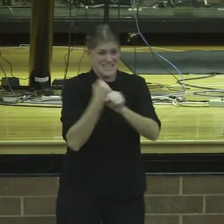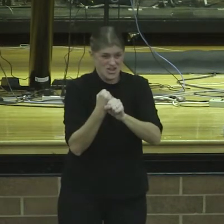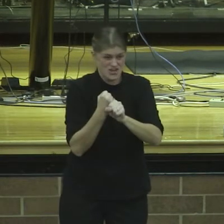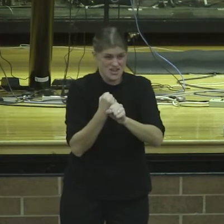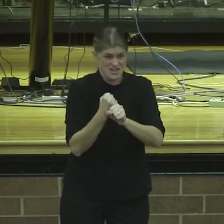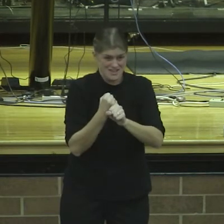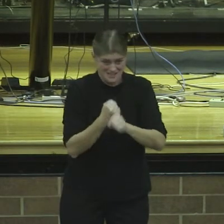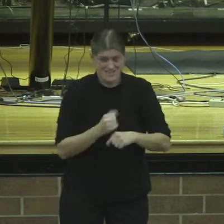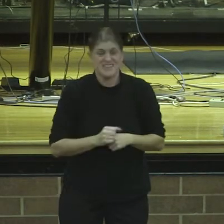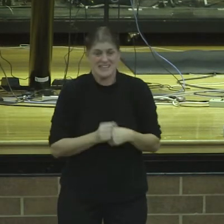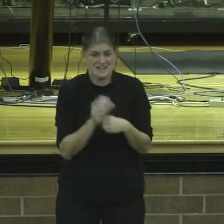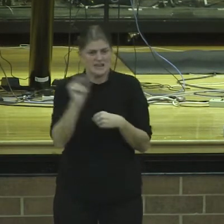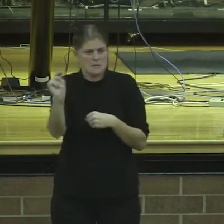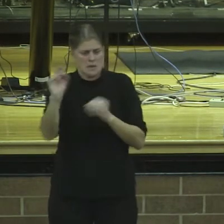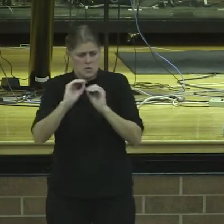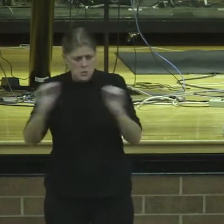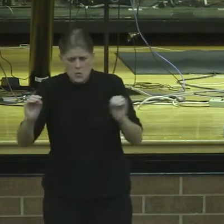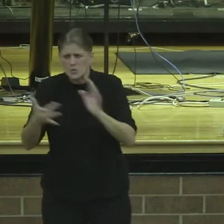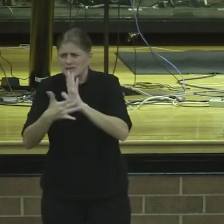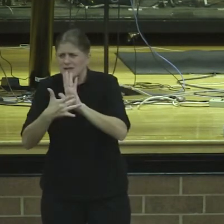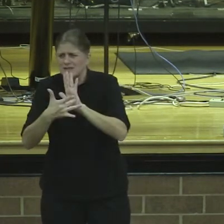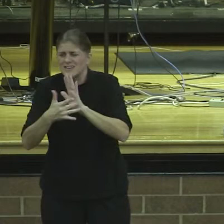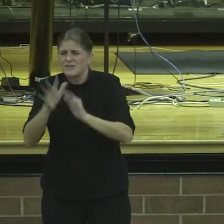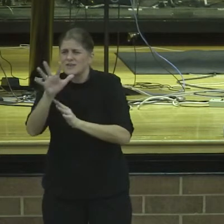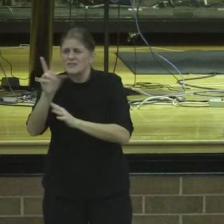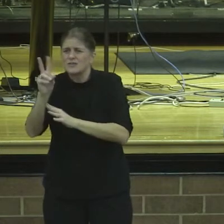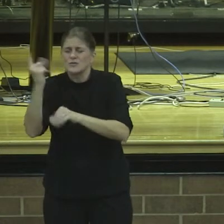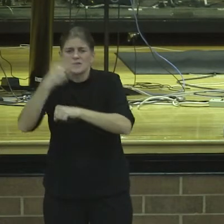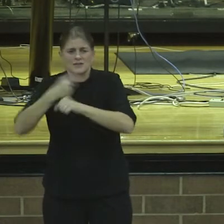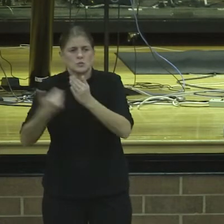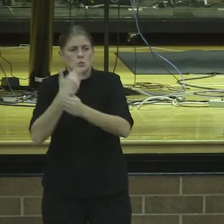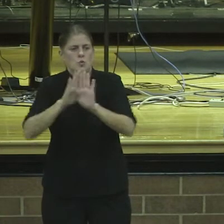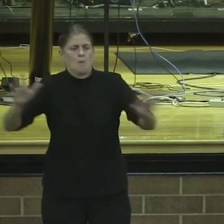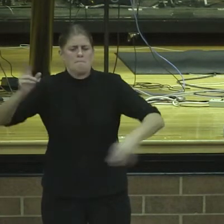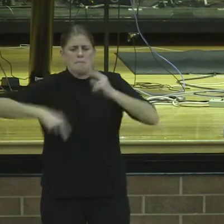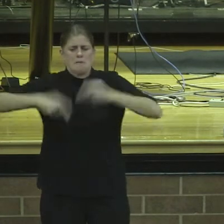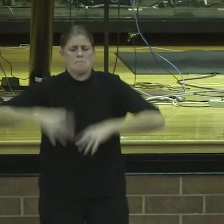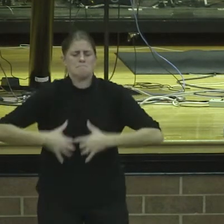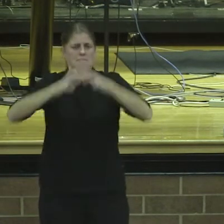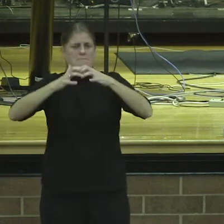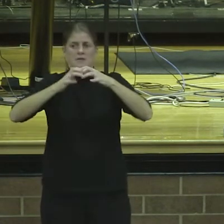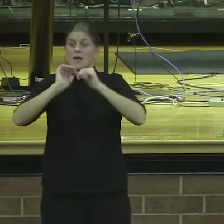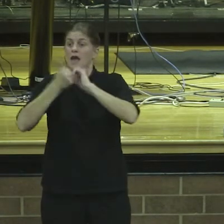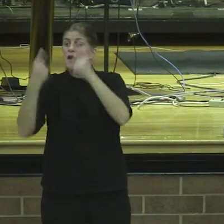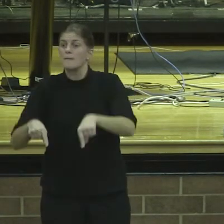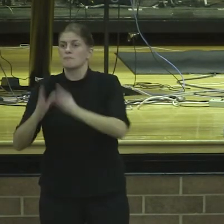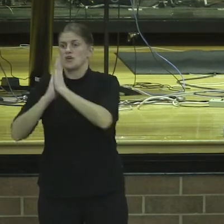opposition like Nehemiah had. 52 days. That only happens through prayer.